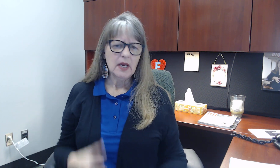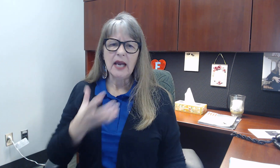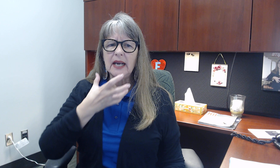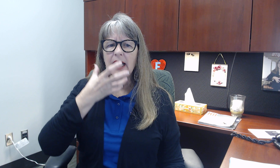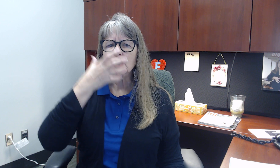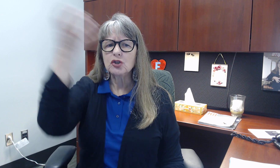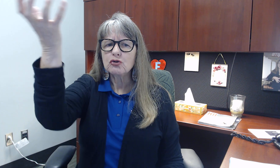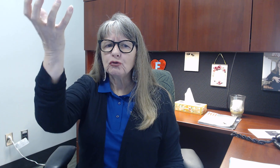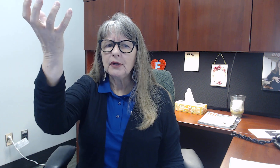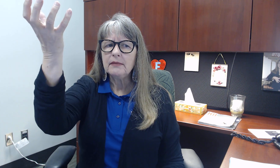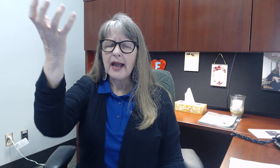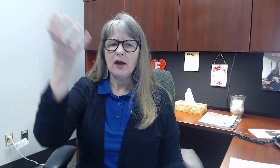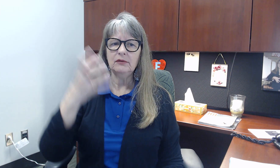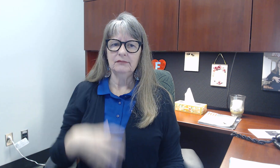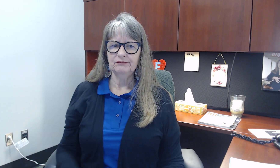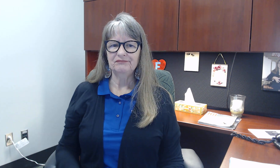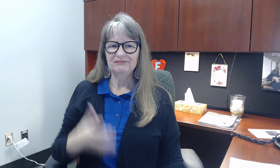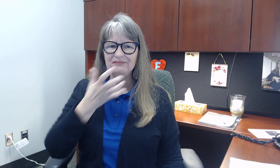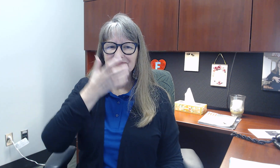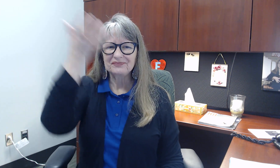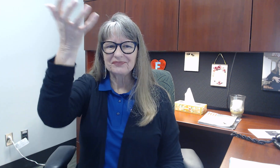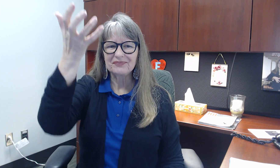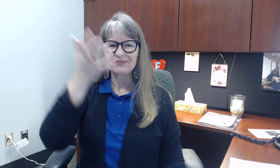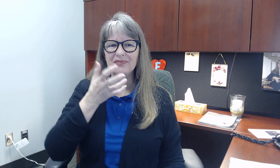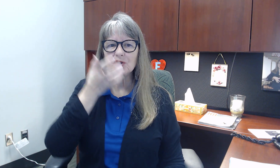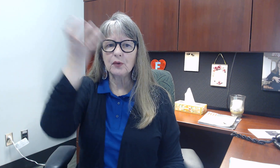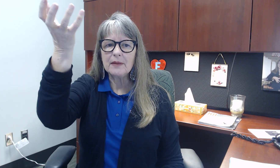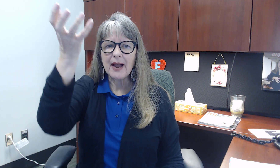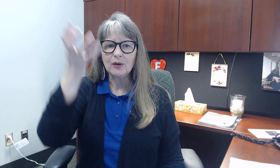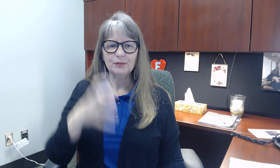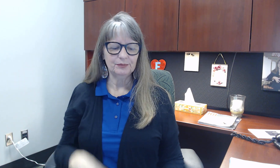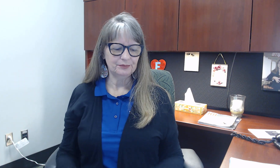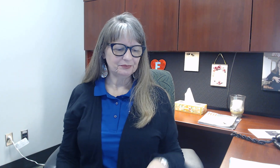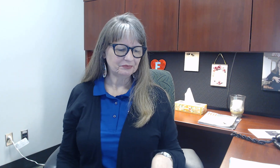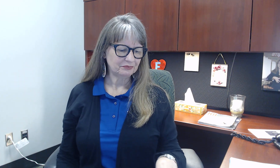And I just screamed out. Scream out.